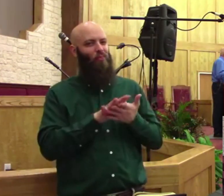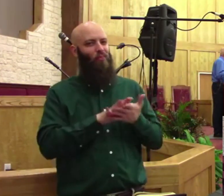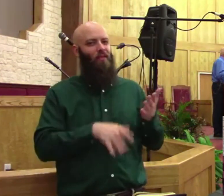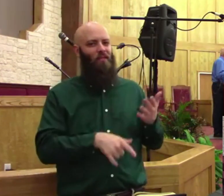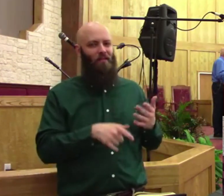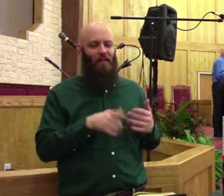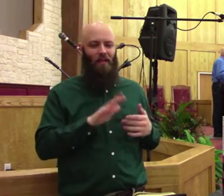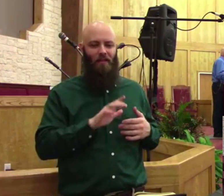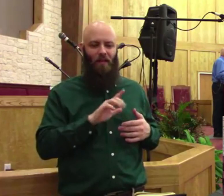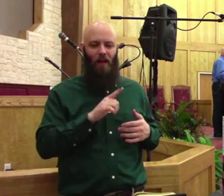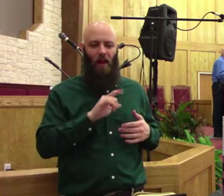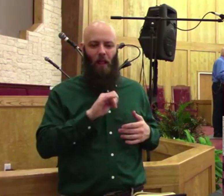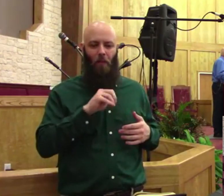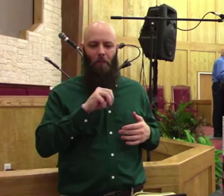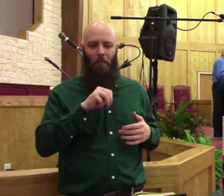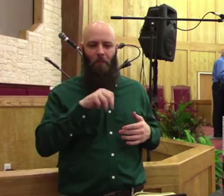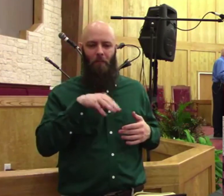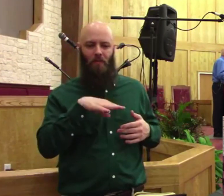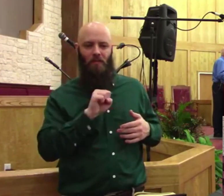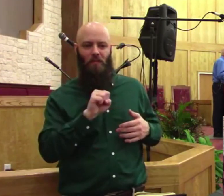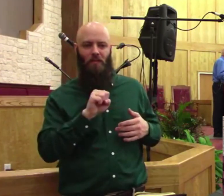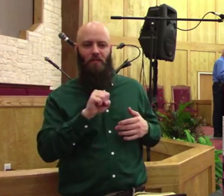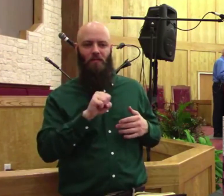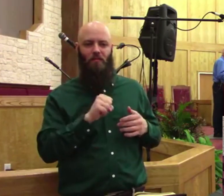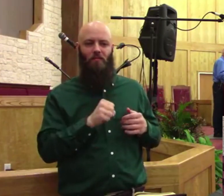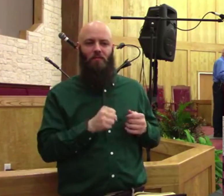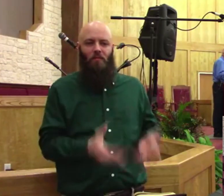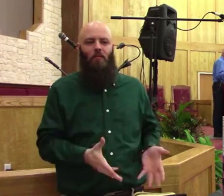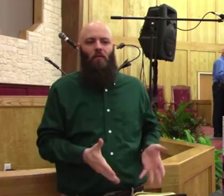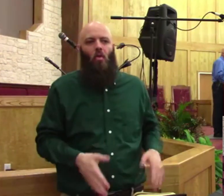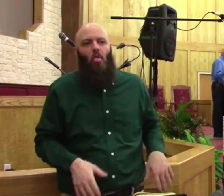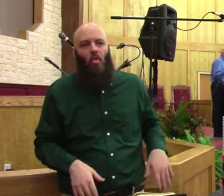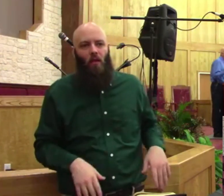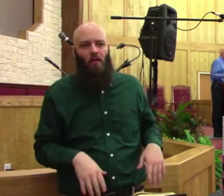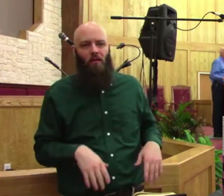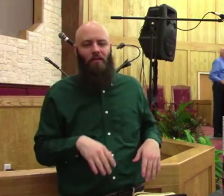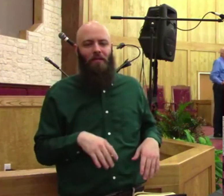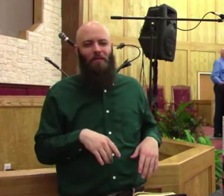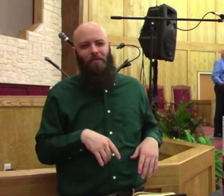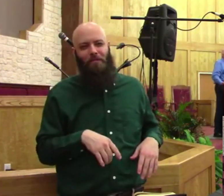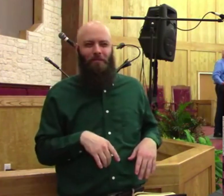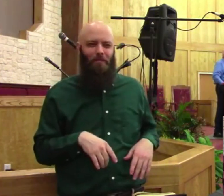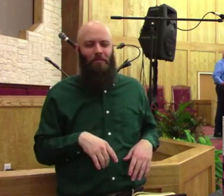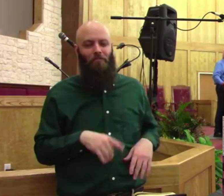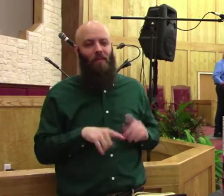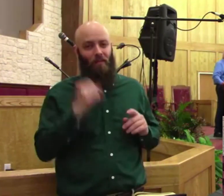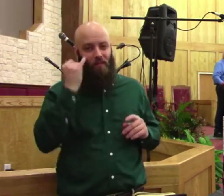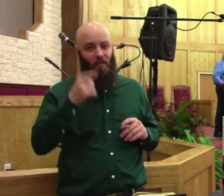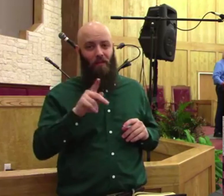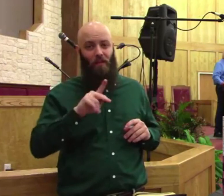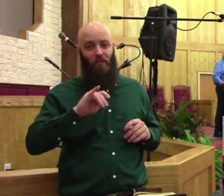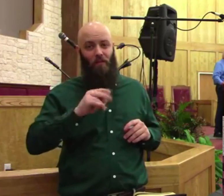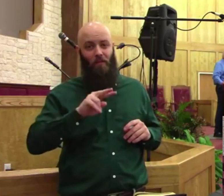I forget exactly how New American says it, but if you have King